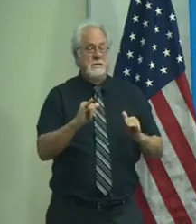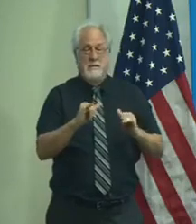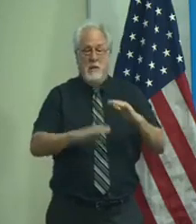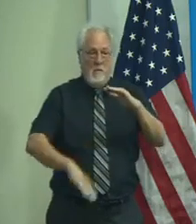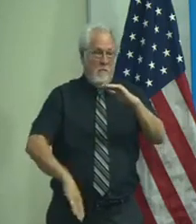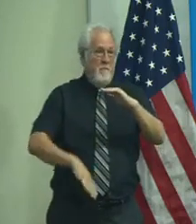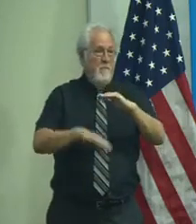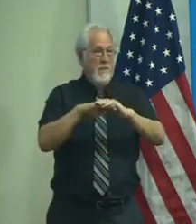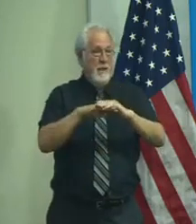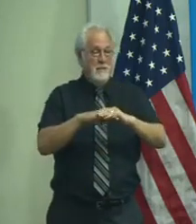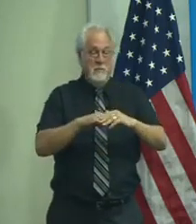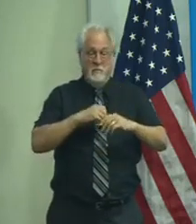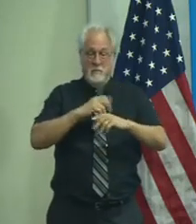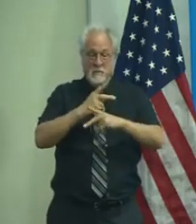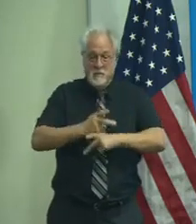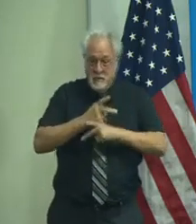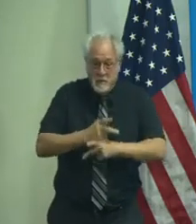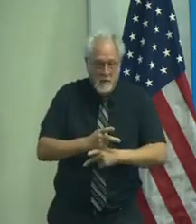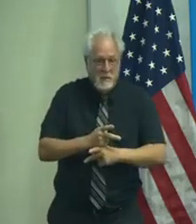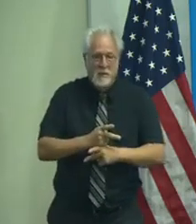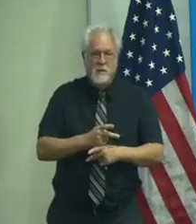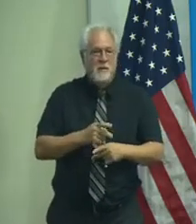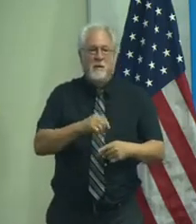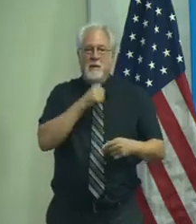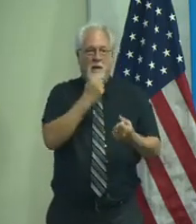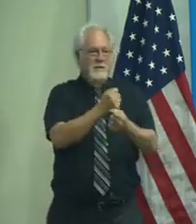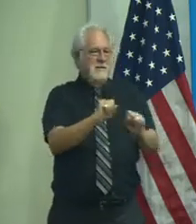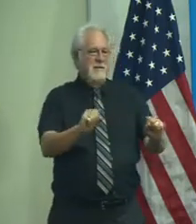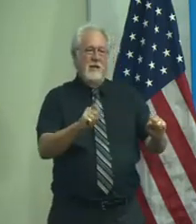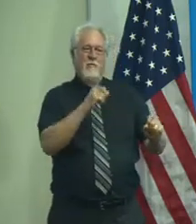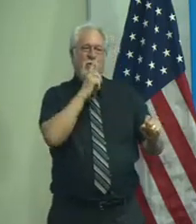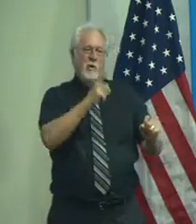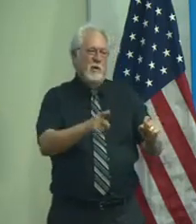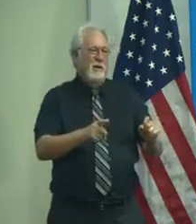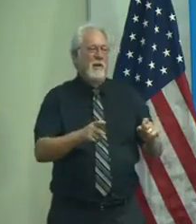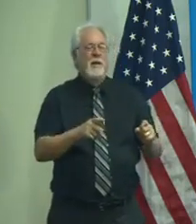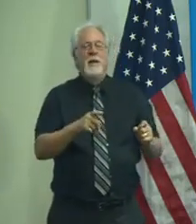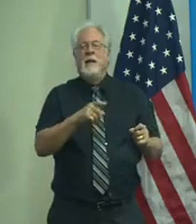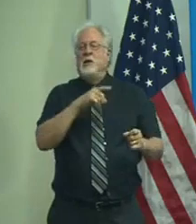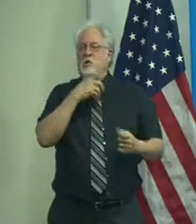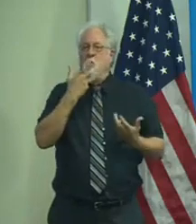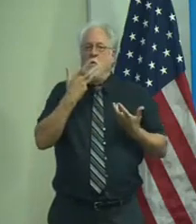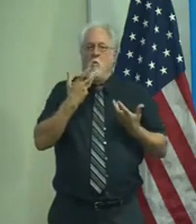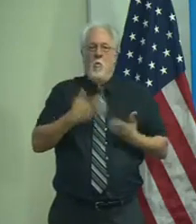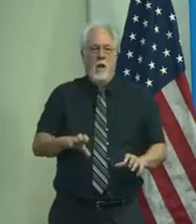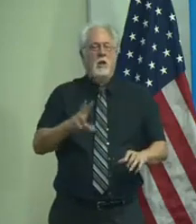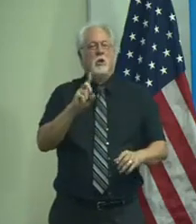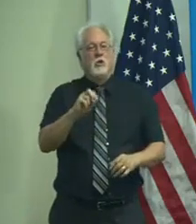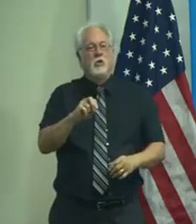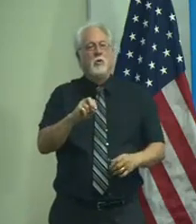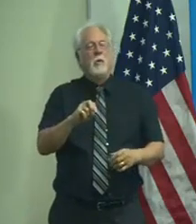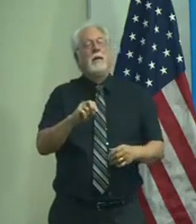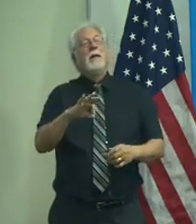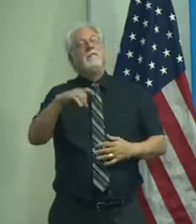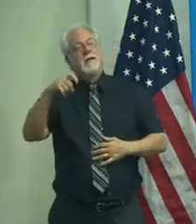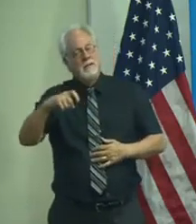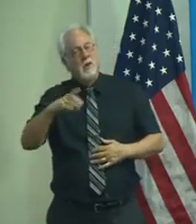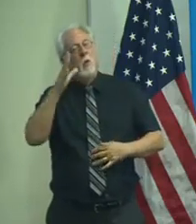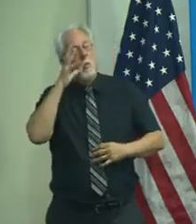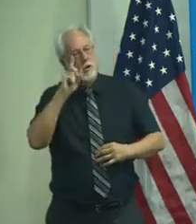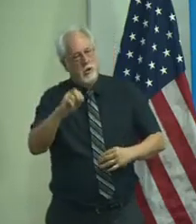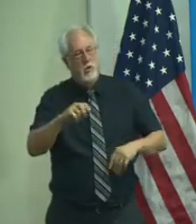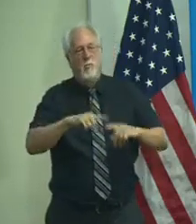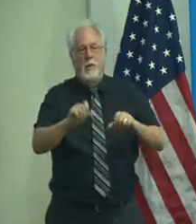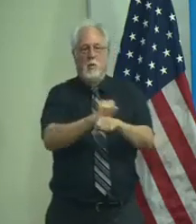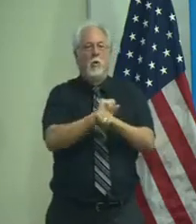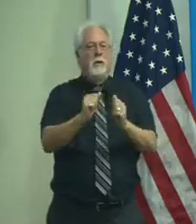maximum precautions, it's not a safe situation, so you wouldn't want to do it unless it's absolutely necessary. And so we are